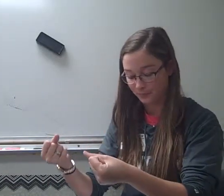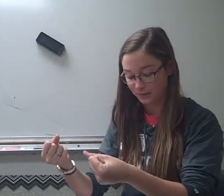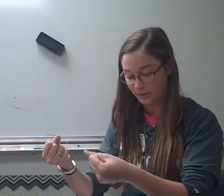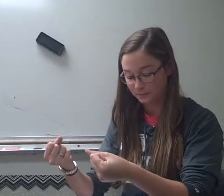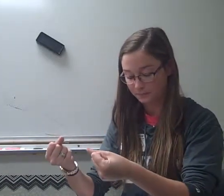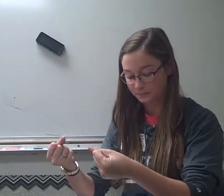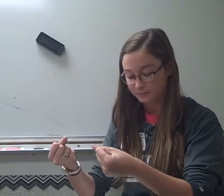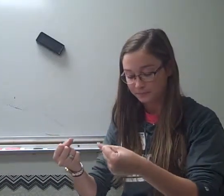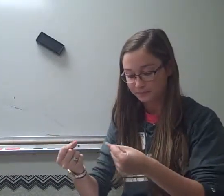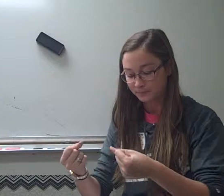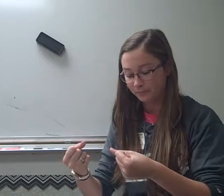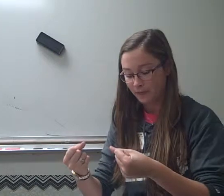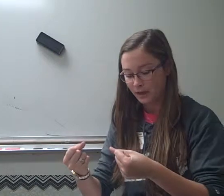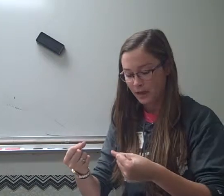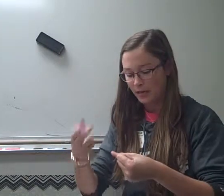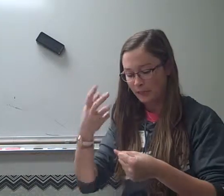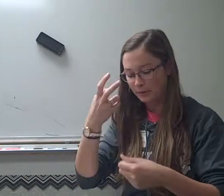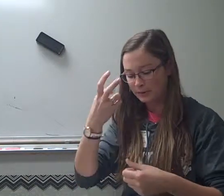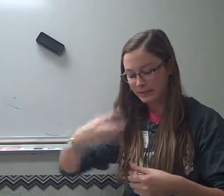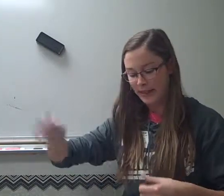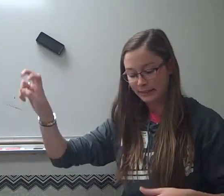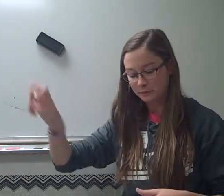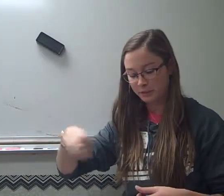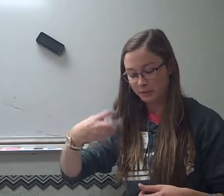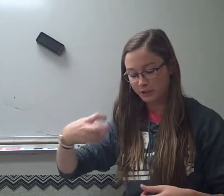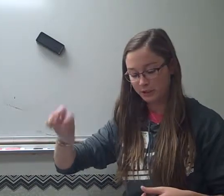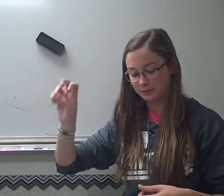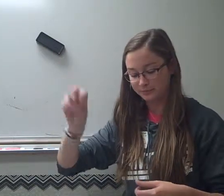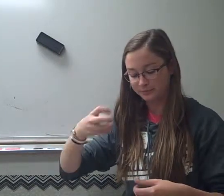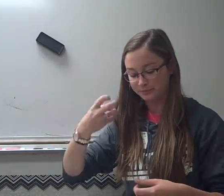Okay. There was an expedition